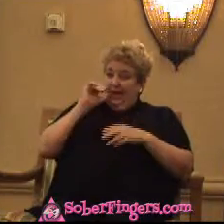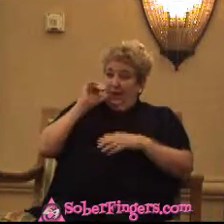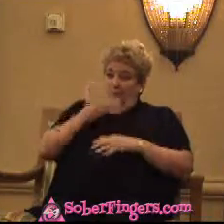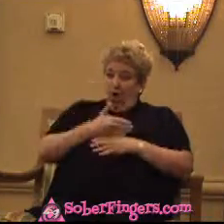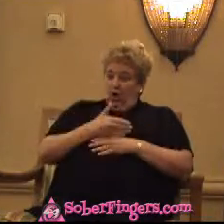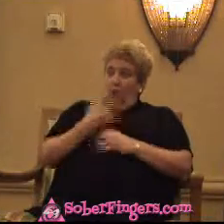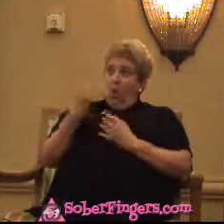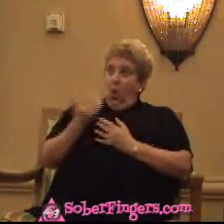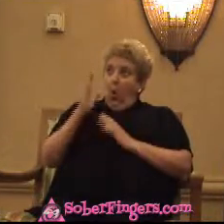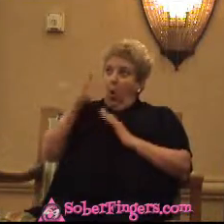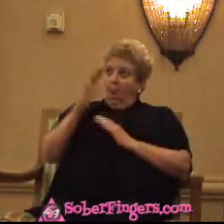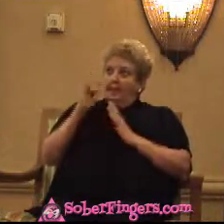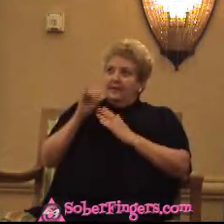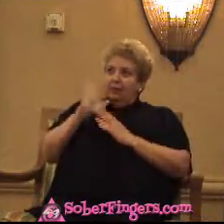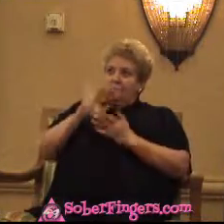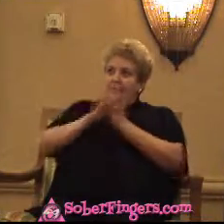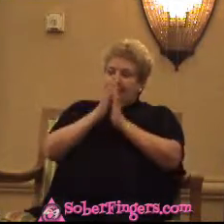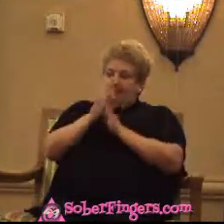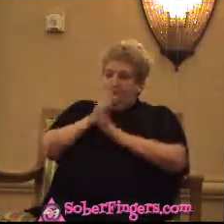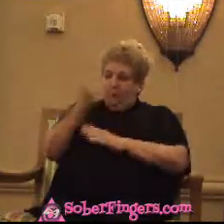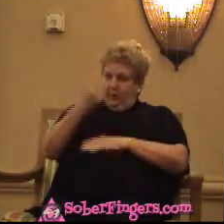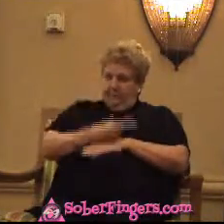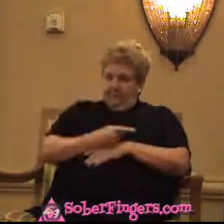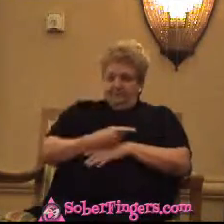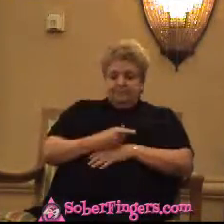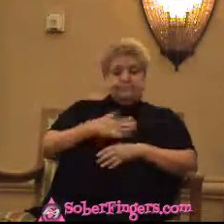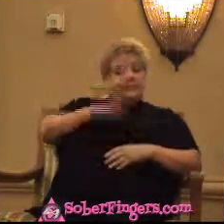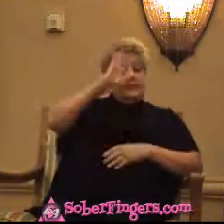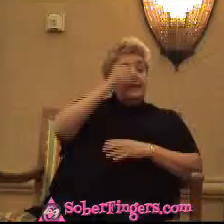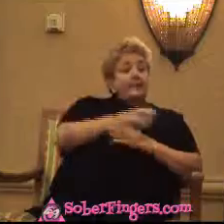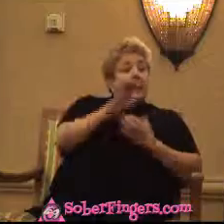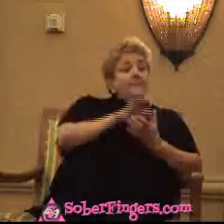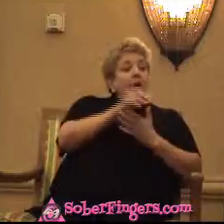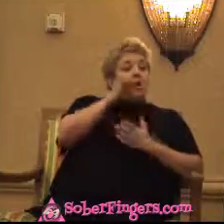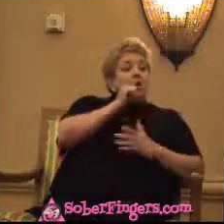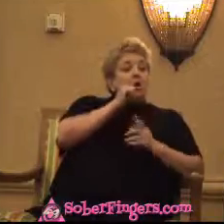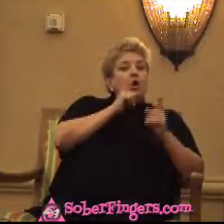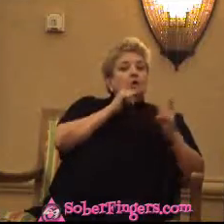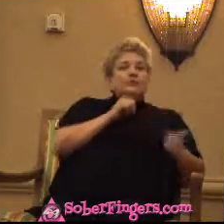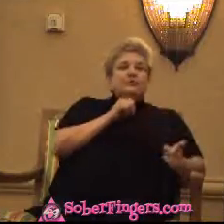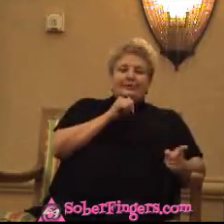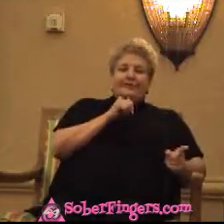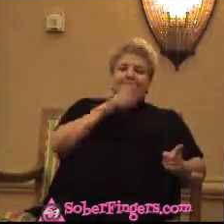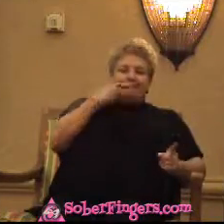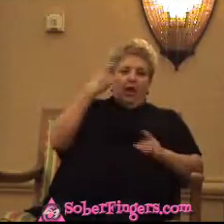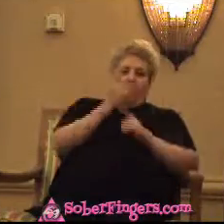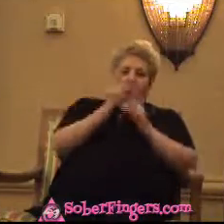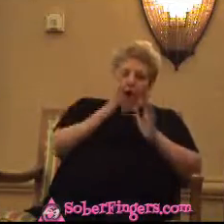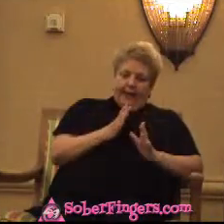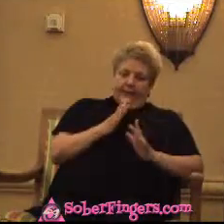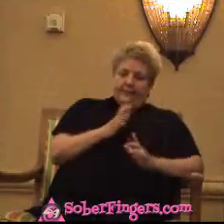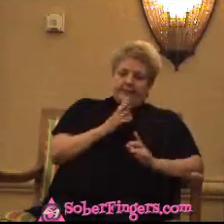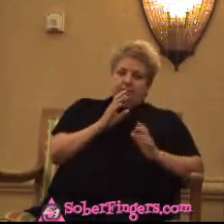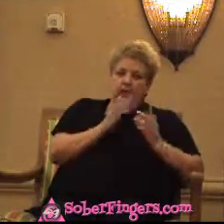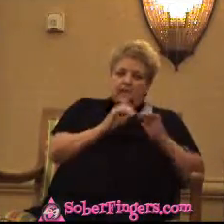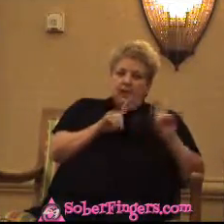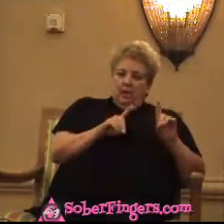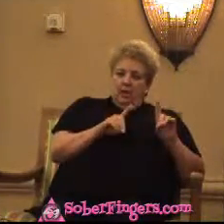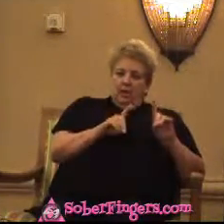this girl, they moved to Michigan, and she's an alcoholic, and he had to leave her, so they're doing their little dance, and